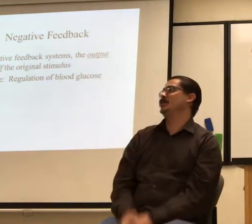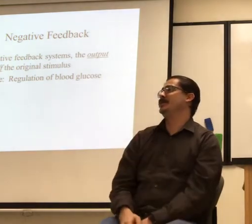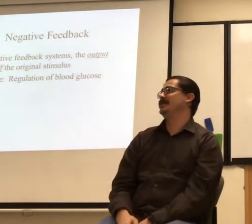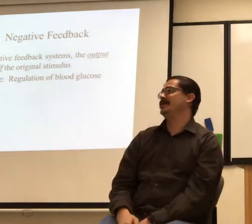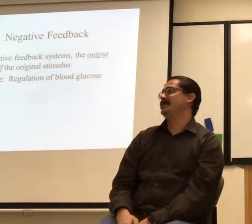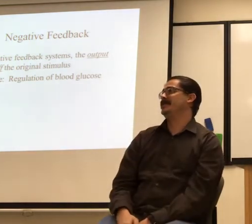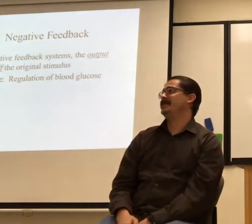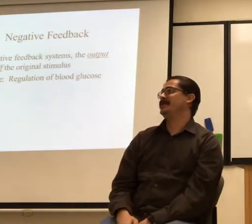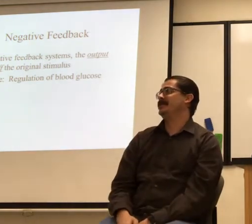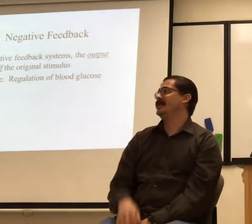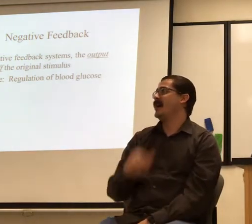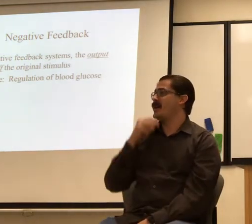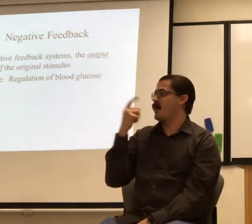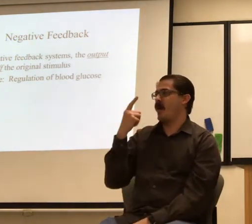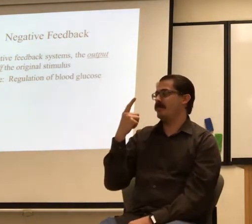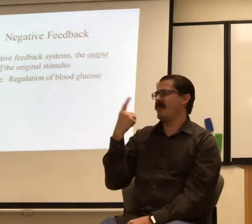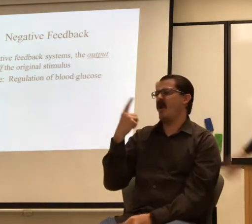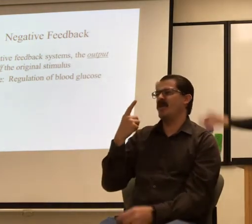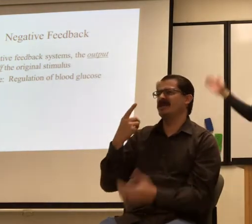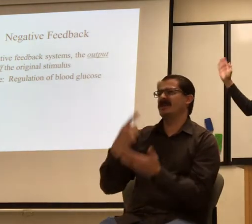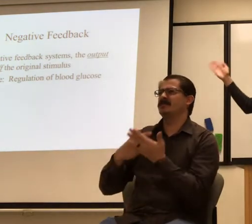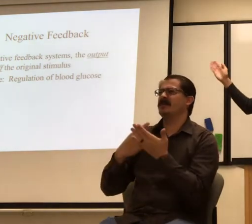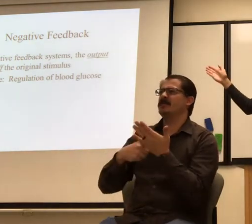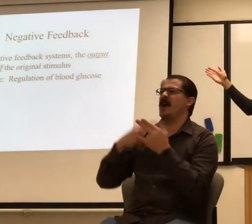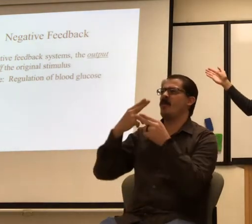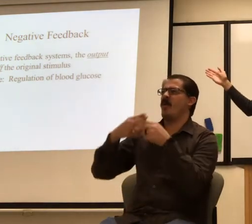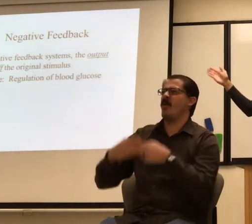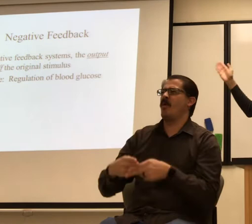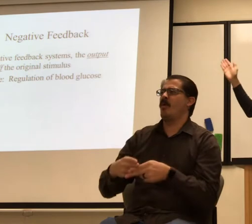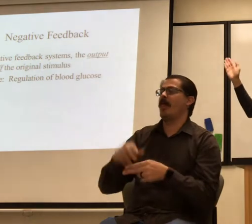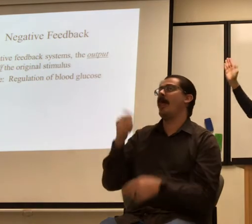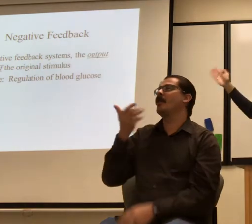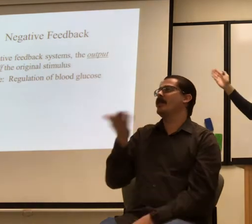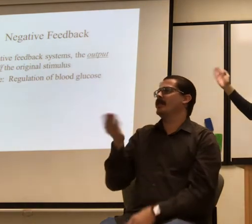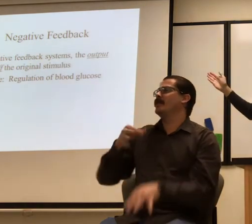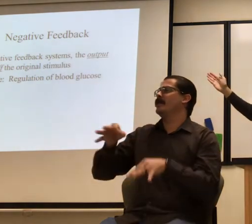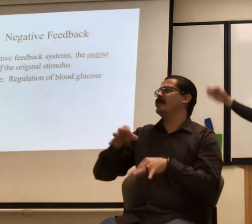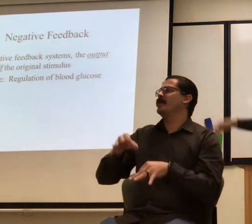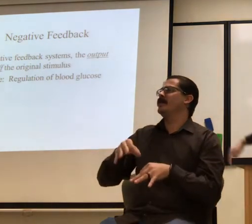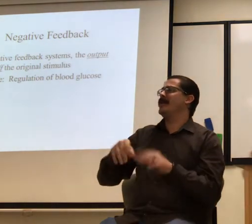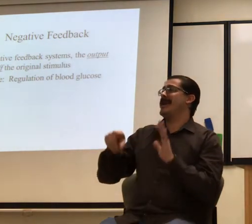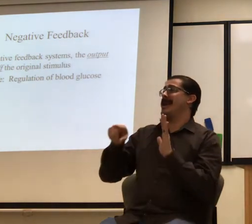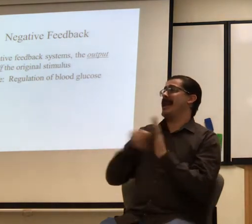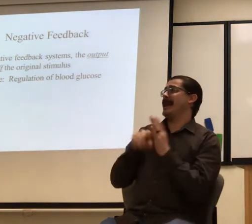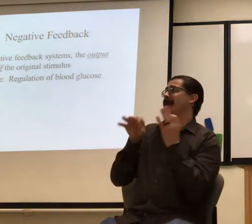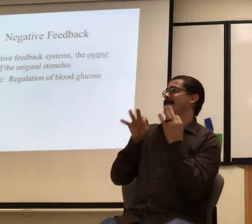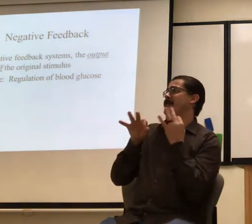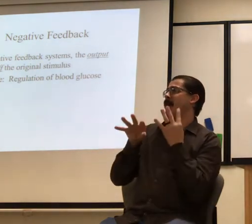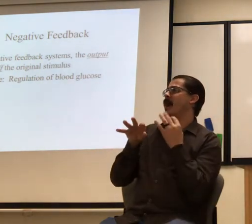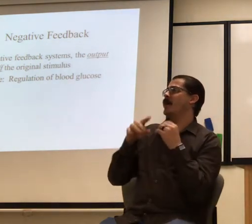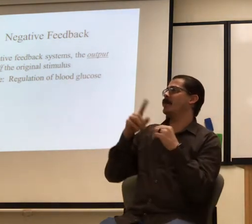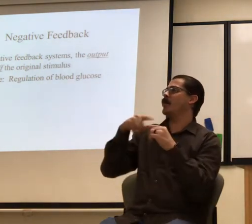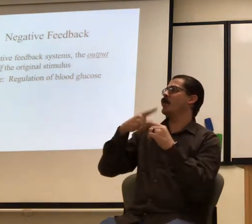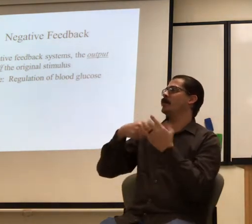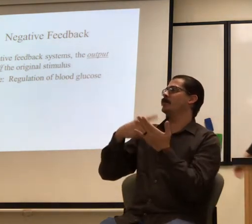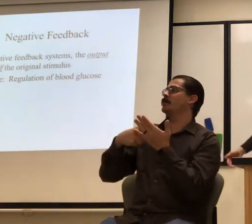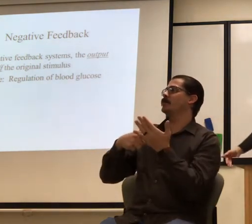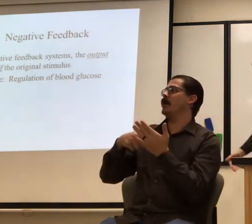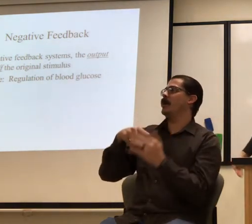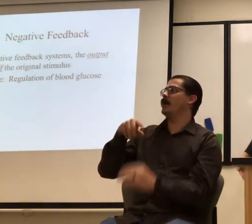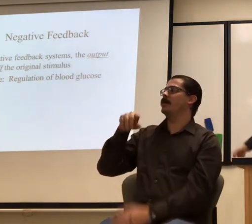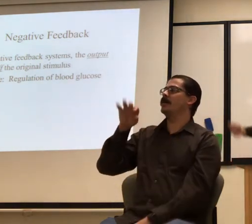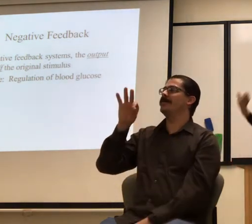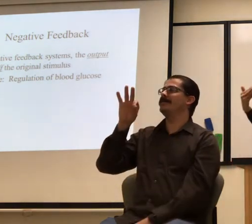Because I don't always take roll just the first week. Well, another thing to define negative feedback as we get into this homeostasis. The negative